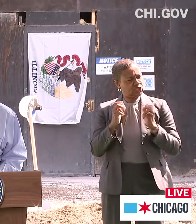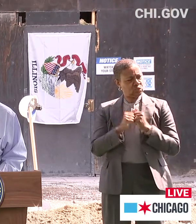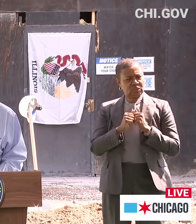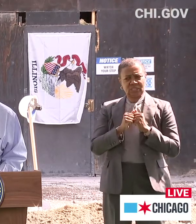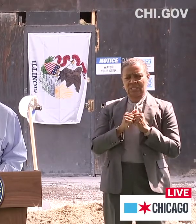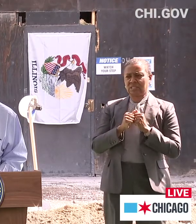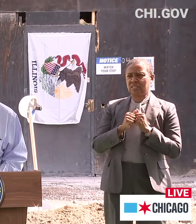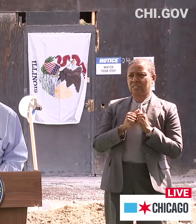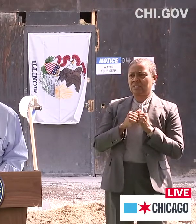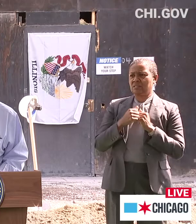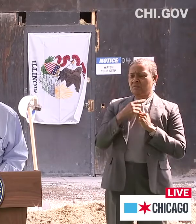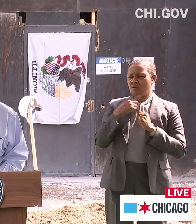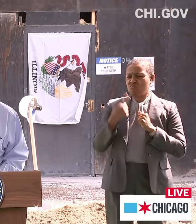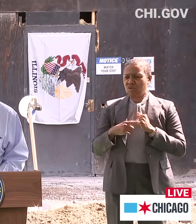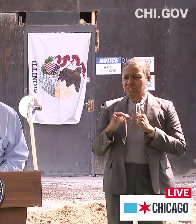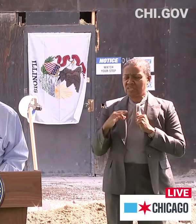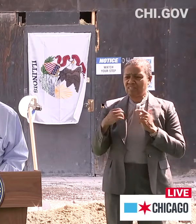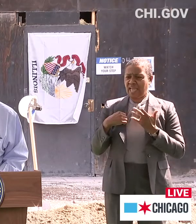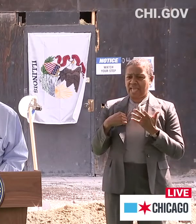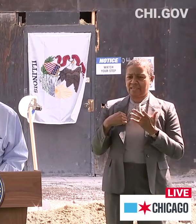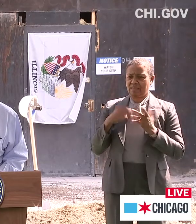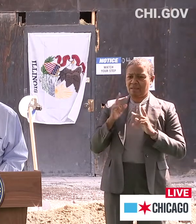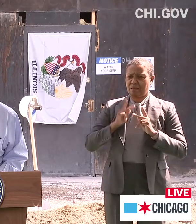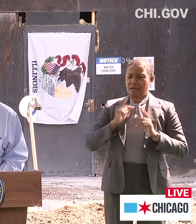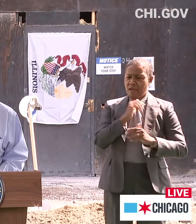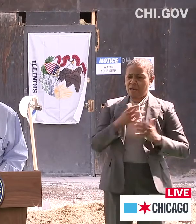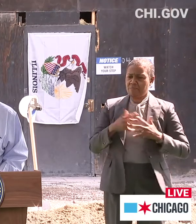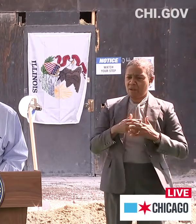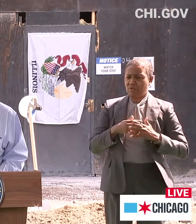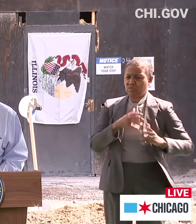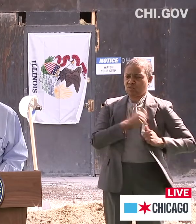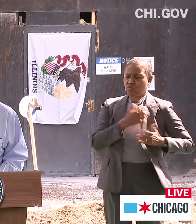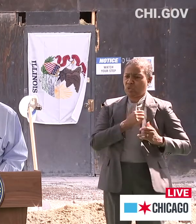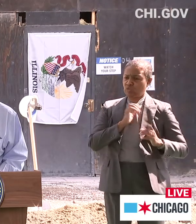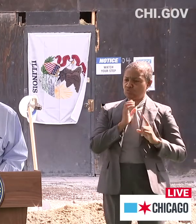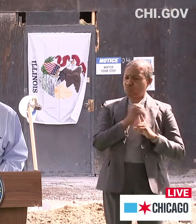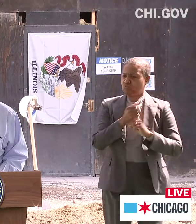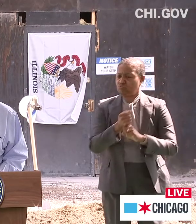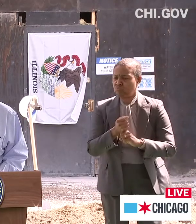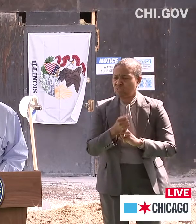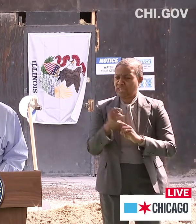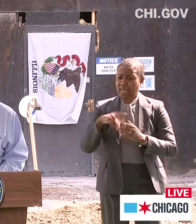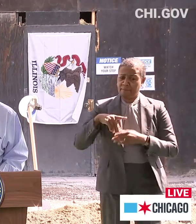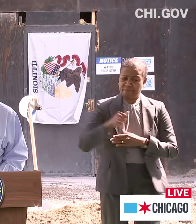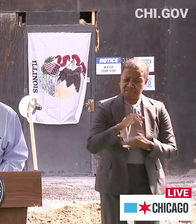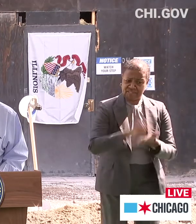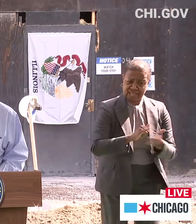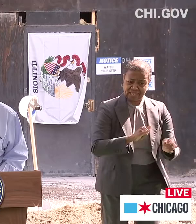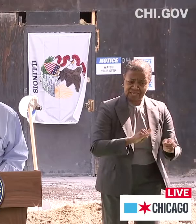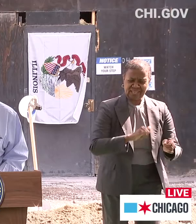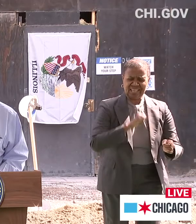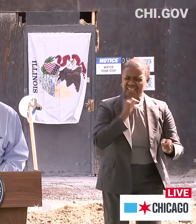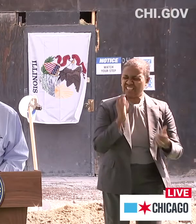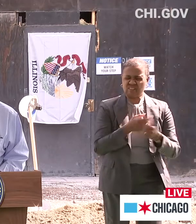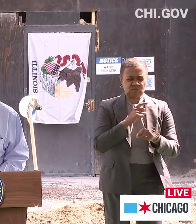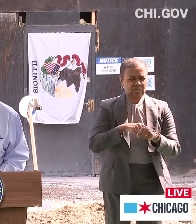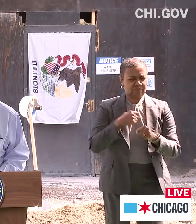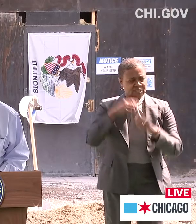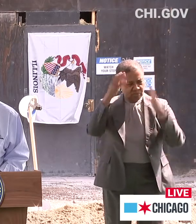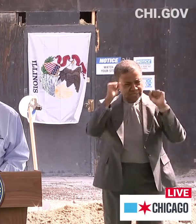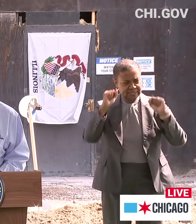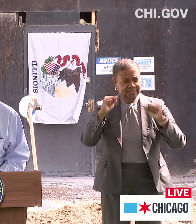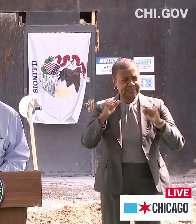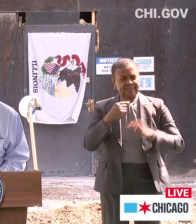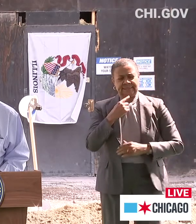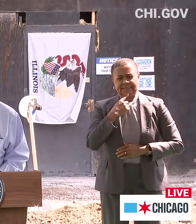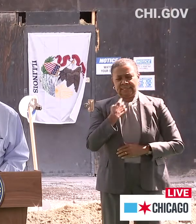whether there was a bounty on the lives of American soldiers. This is not the first instance where this president has disappointed us when it comes